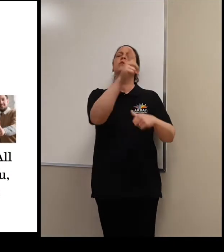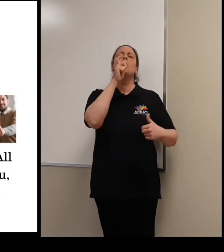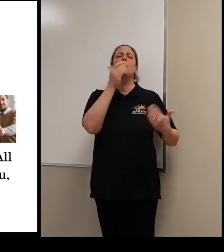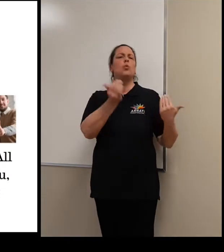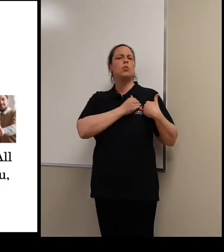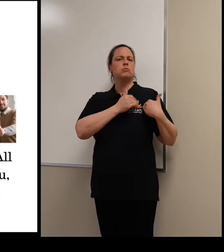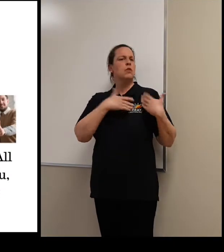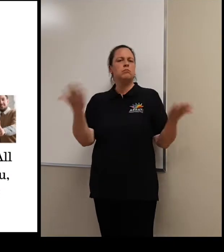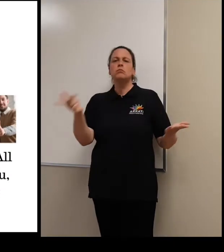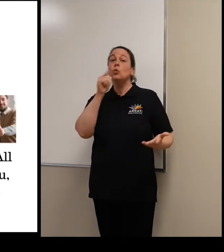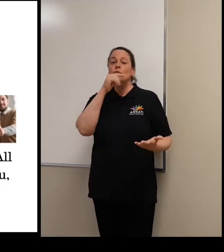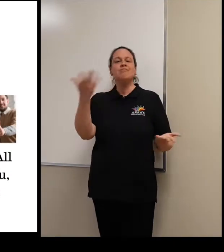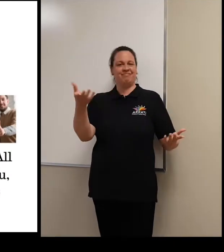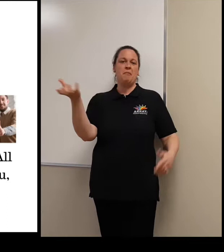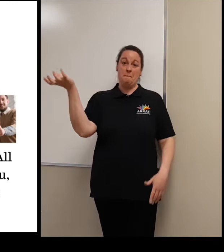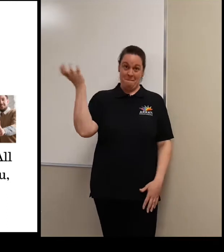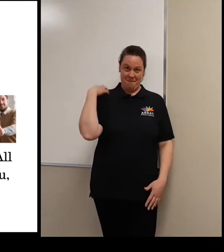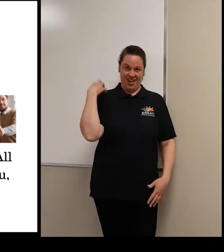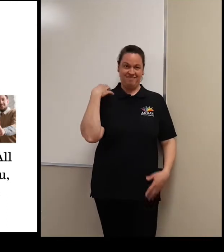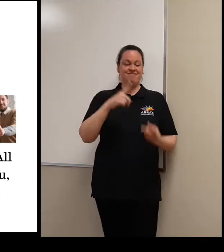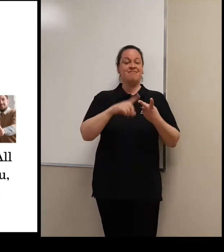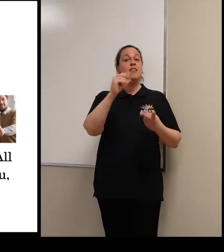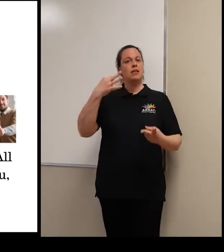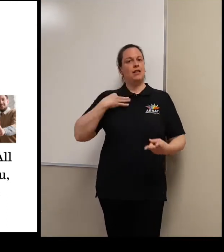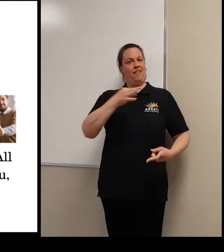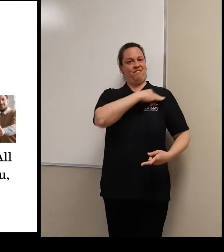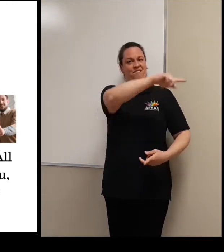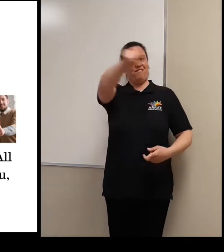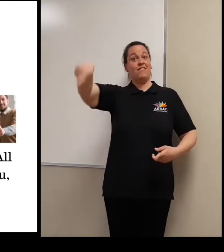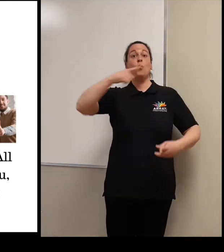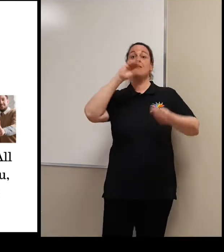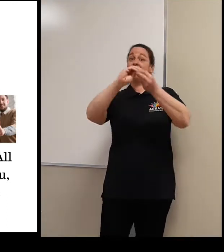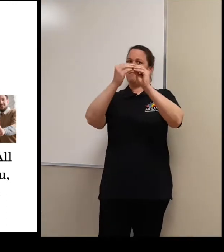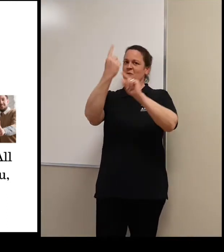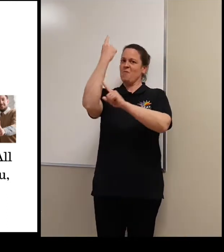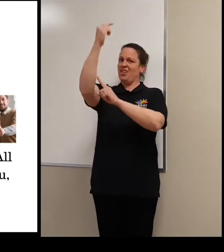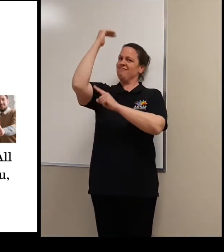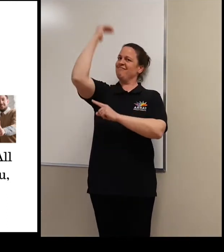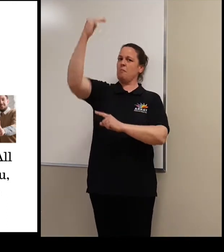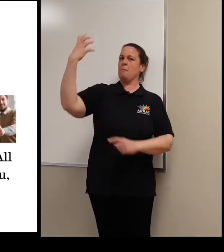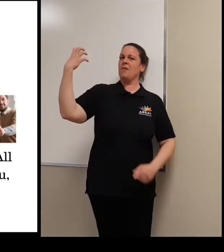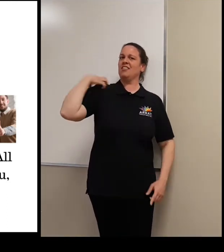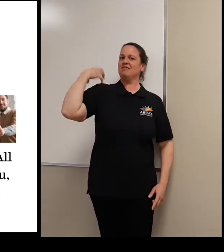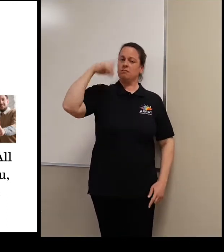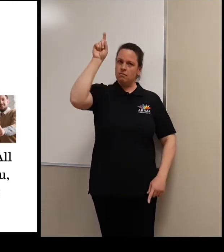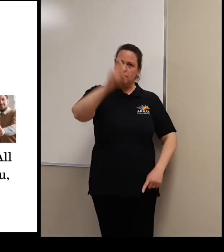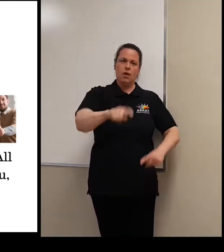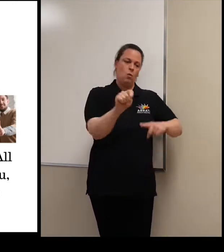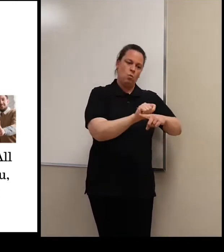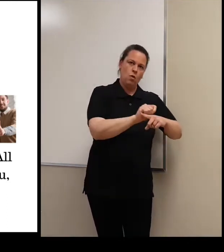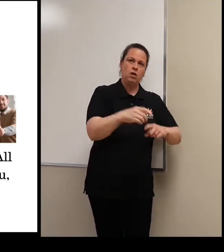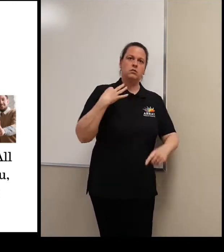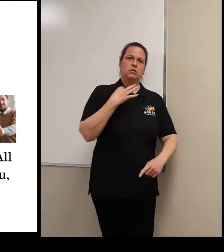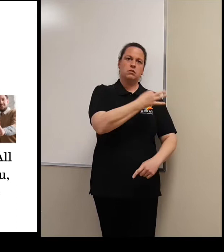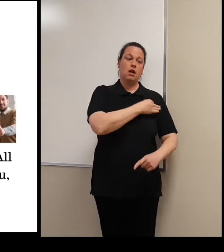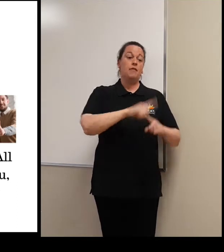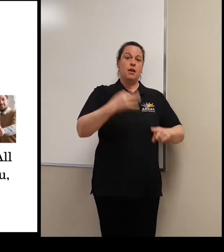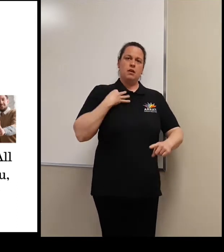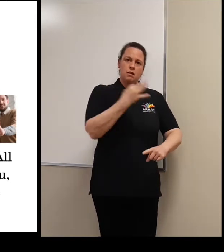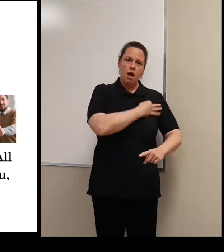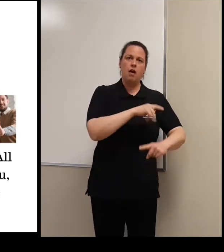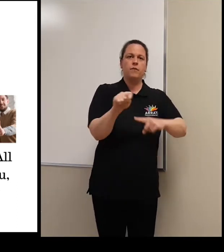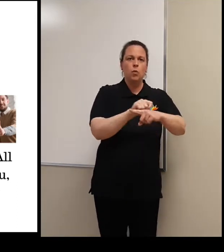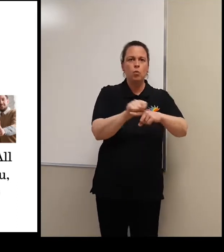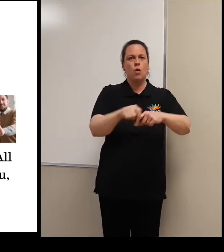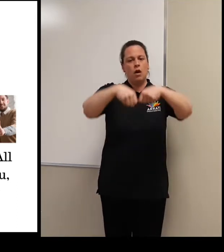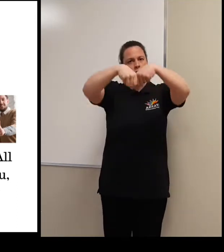Who is responsible for WHMIS in the workplace? The employer is responsible. The staff and the supervisors are also